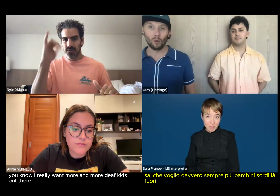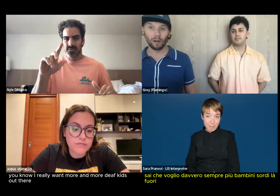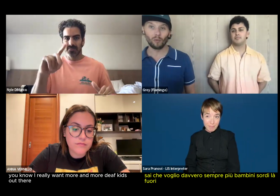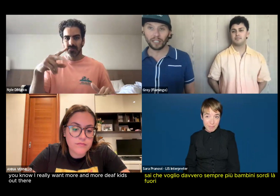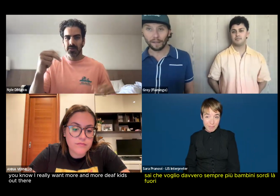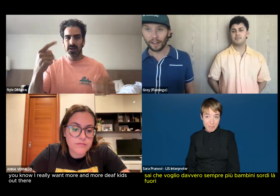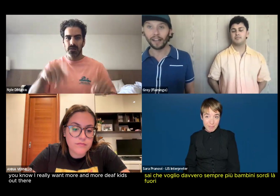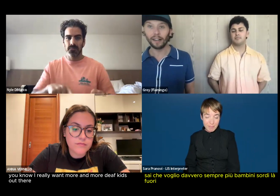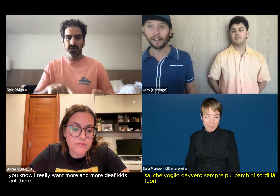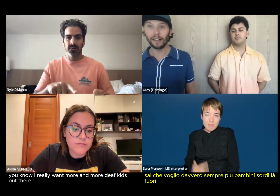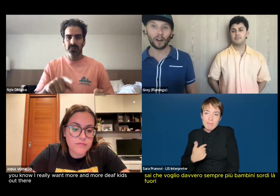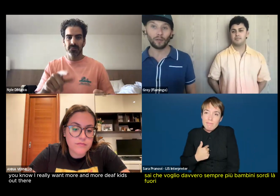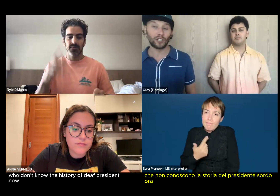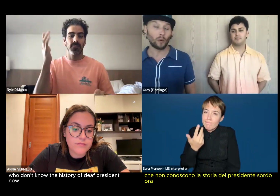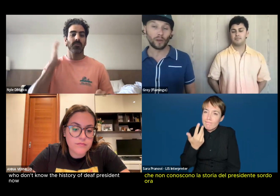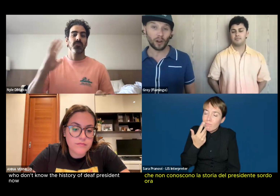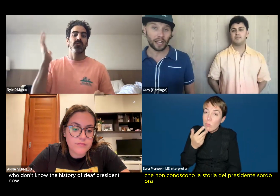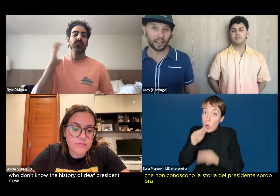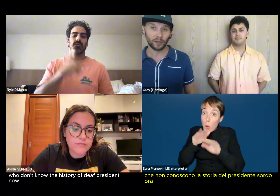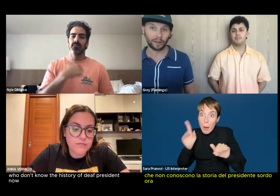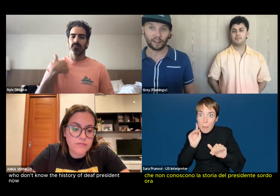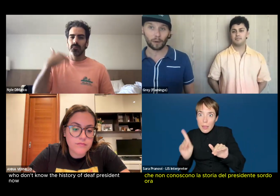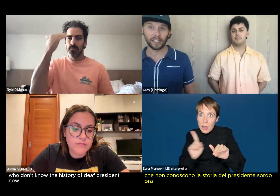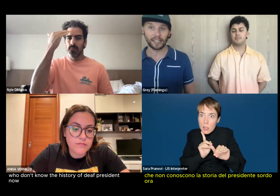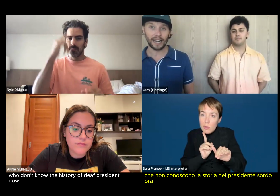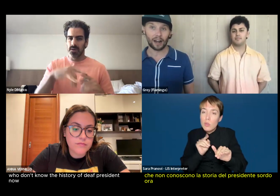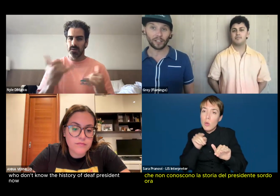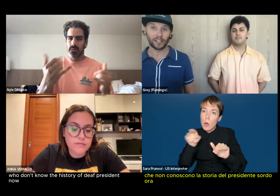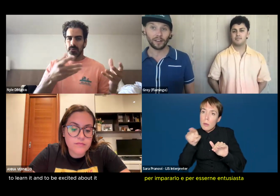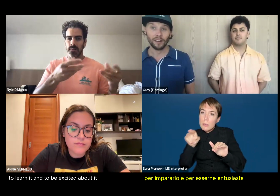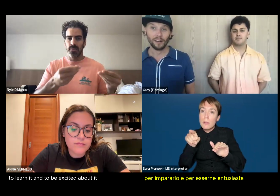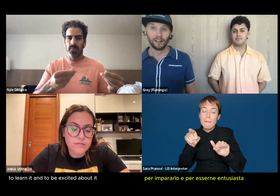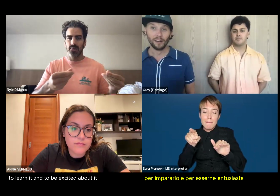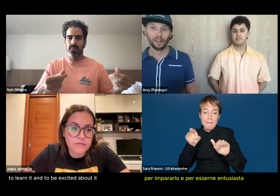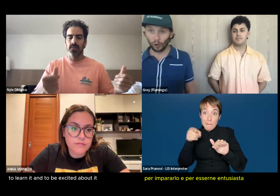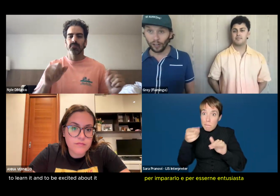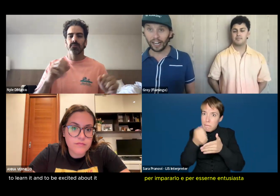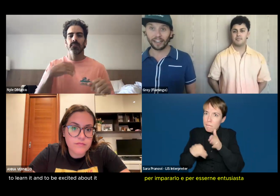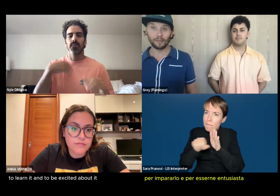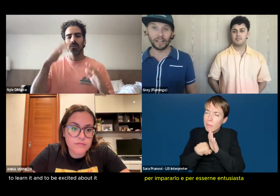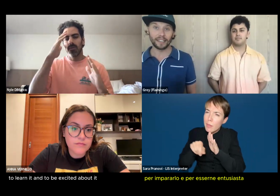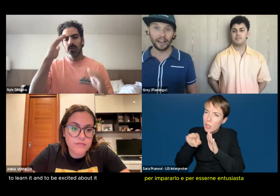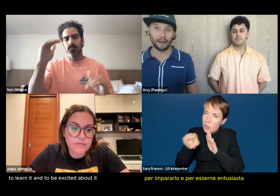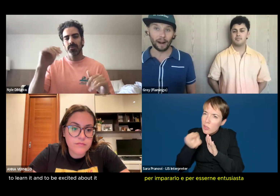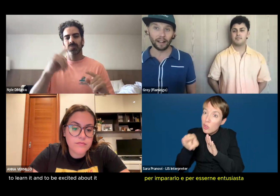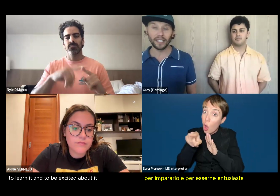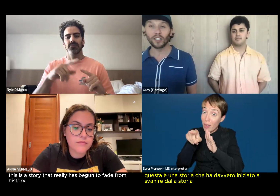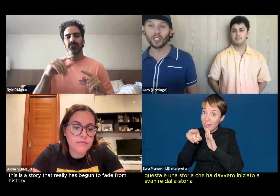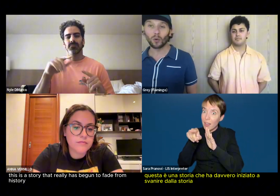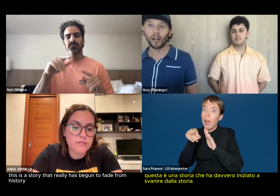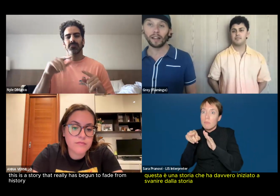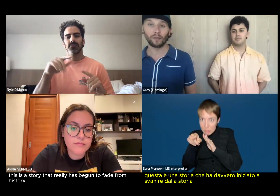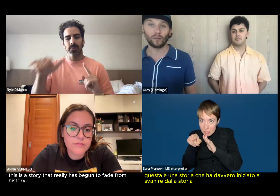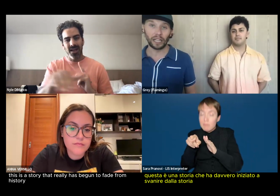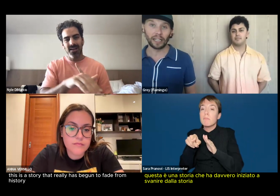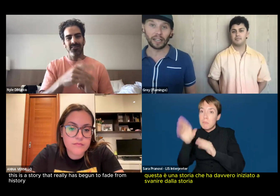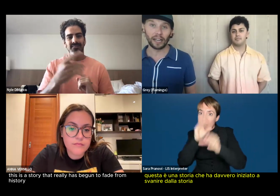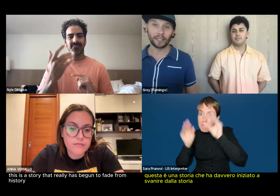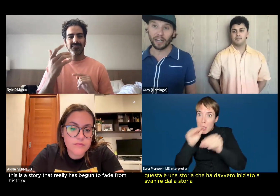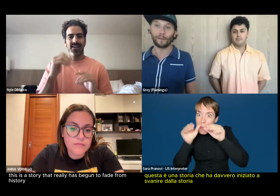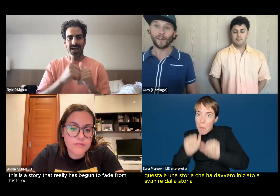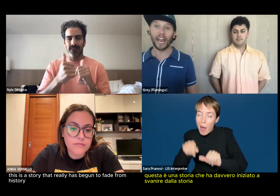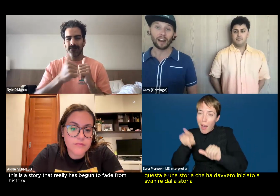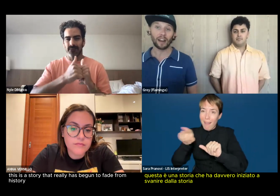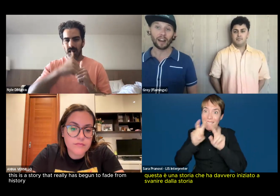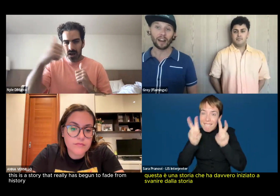really want more and more deaf kids out there who don't know the history of Deaf President Now to learn it and to be excited about it. This is a story that really